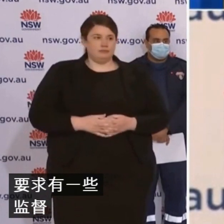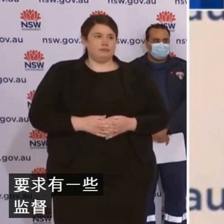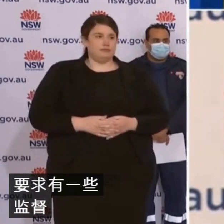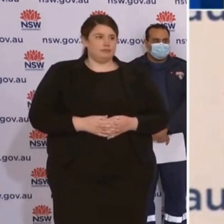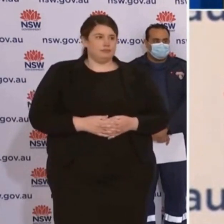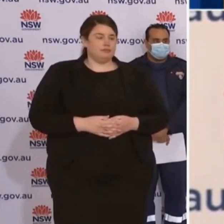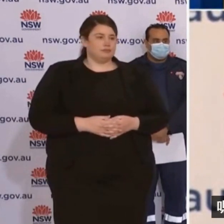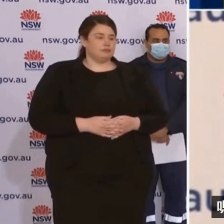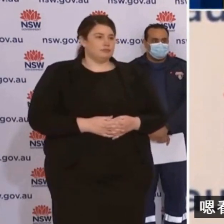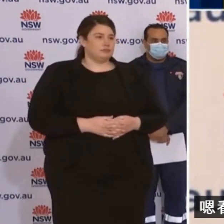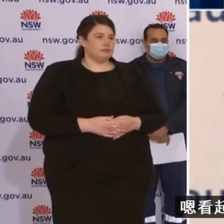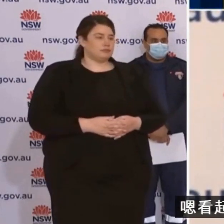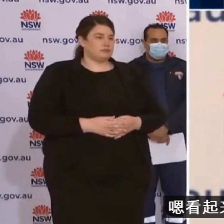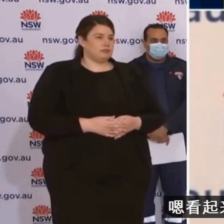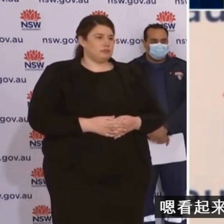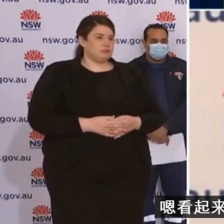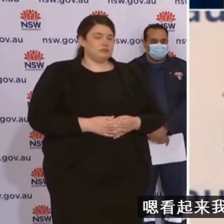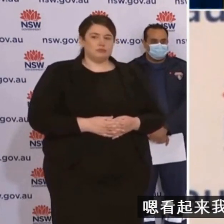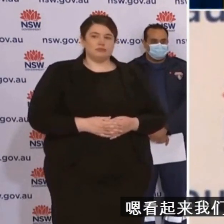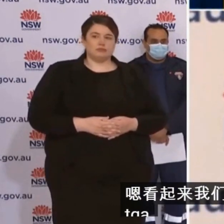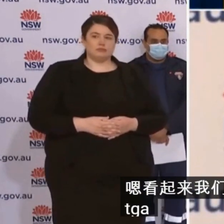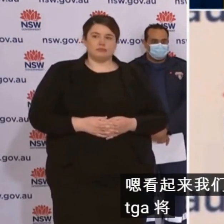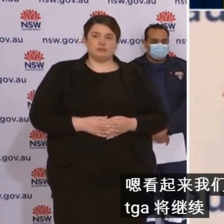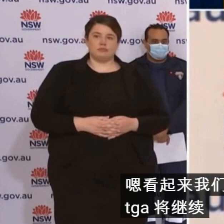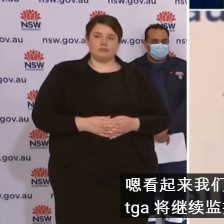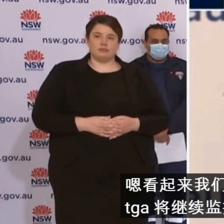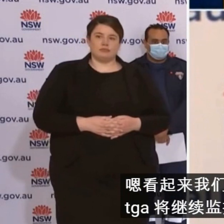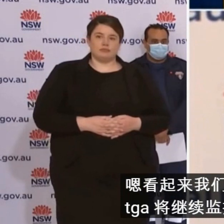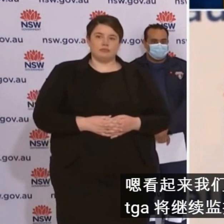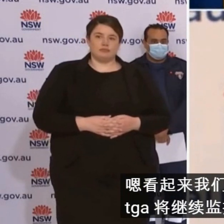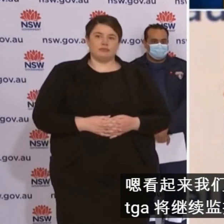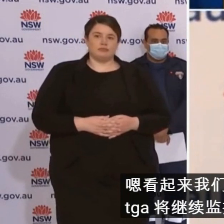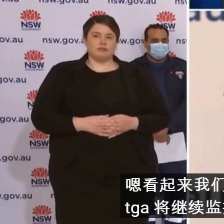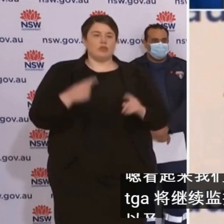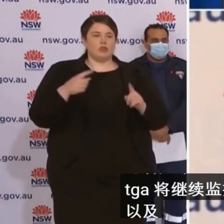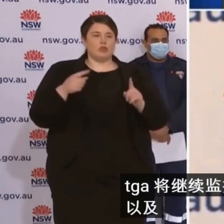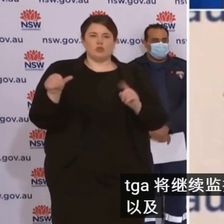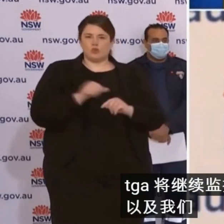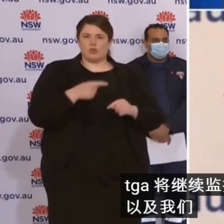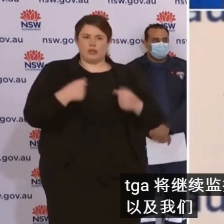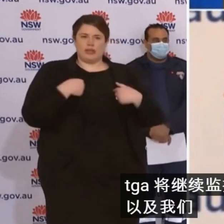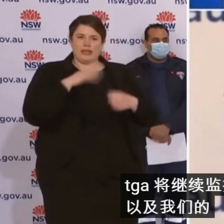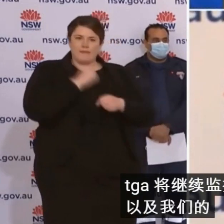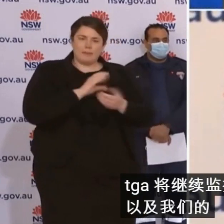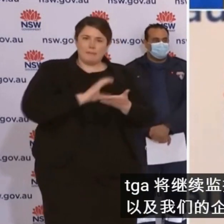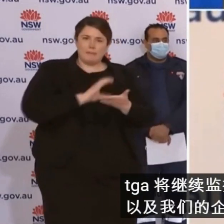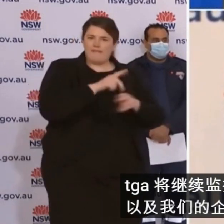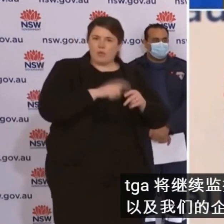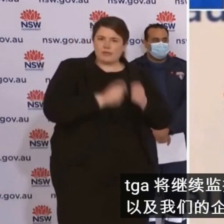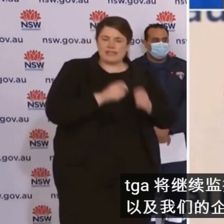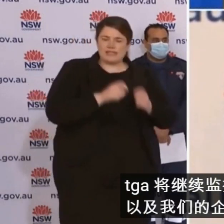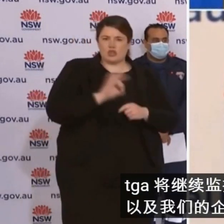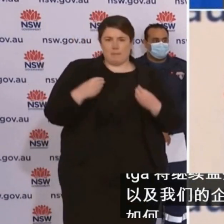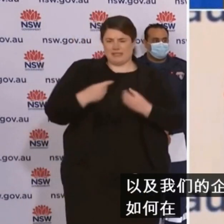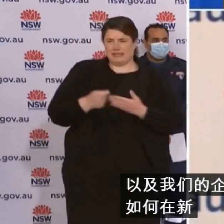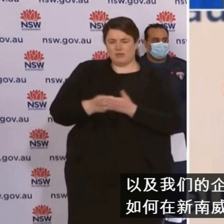be reversed? Look, we respect the TGA. I know this TGA will continue to monitor this, and the evidence for how our